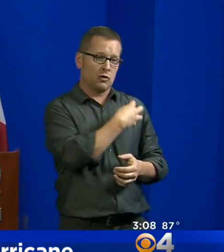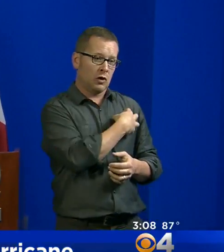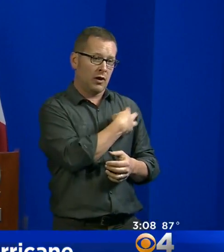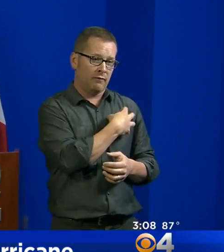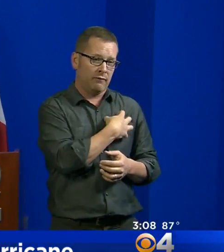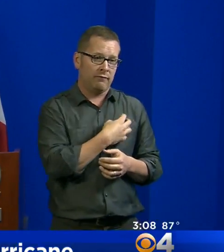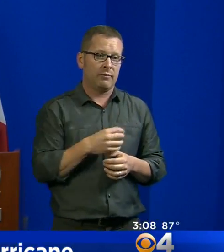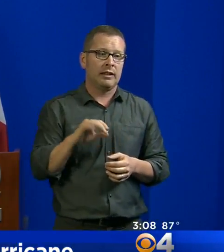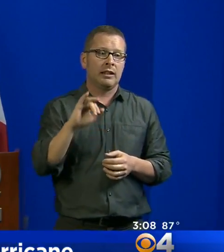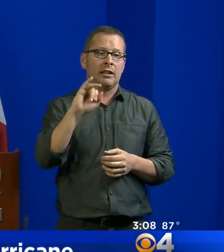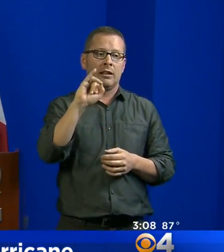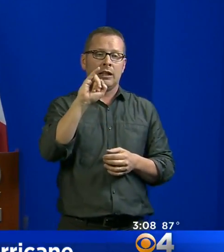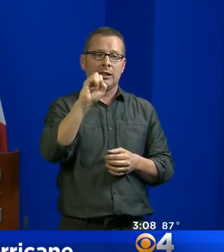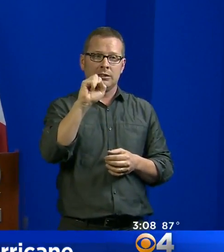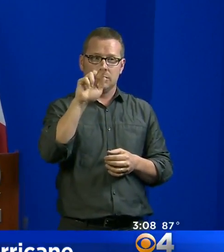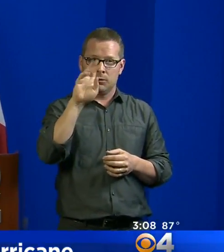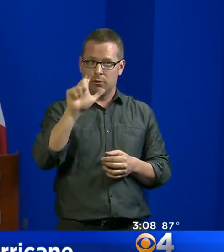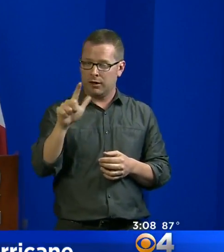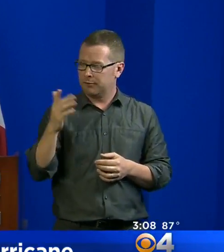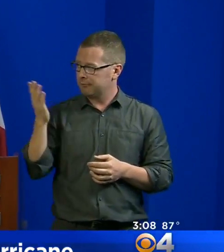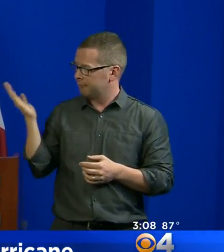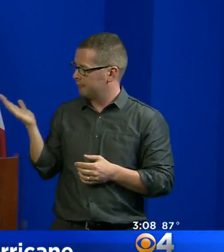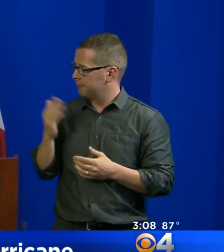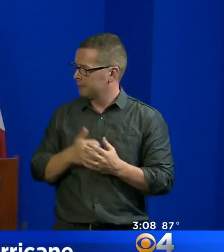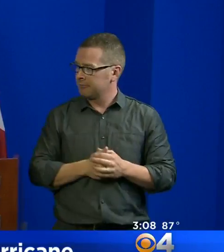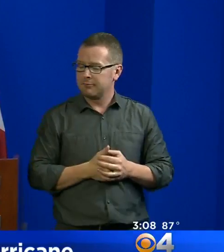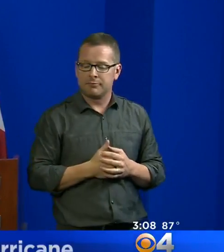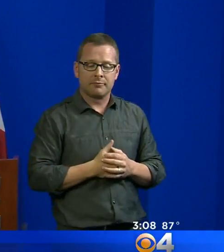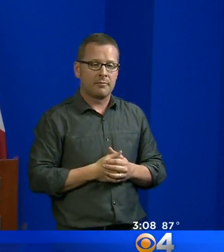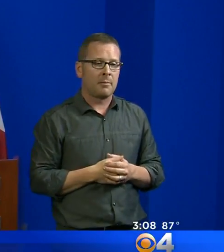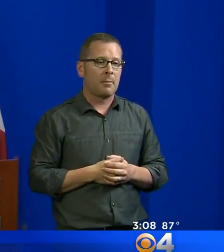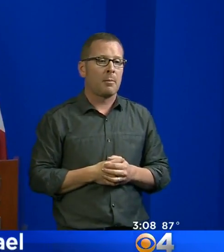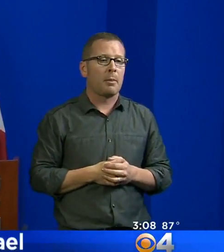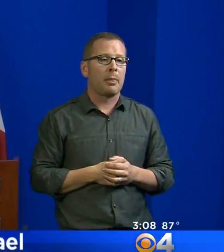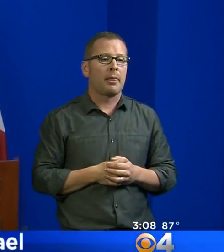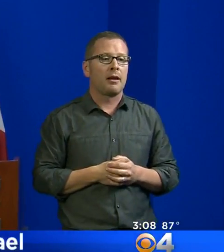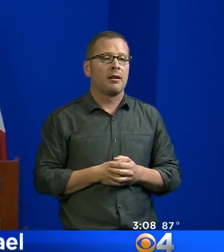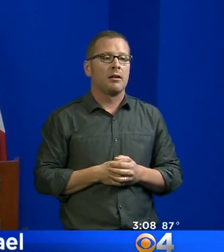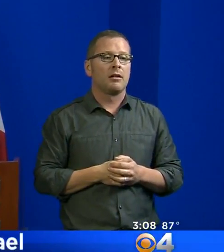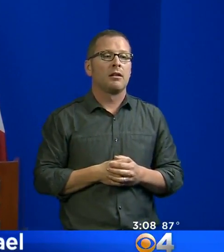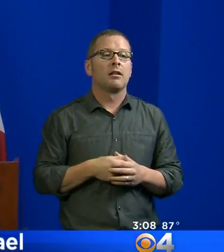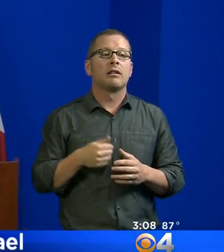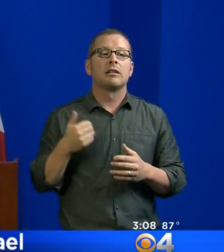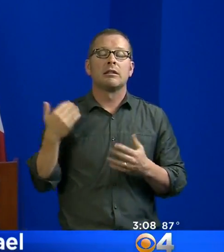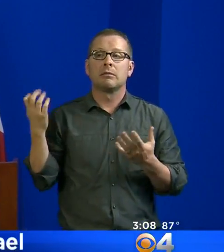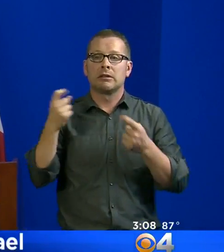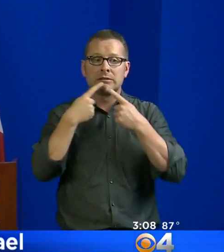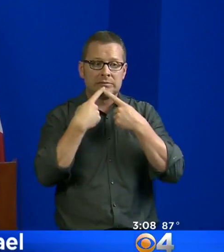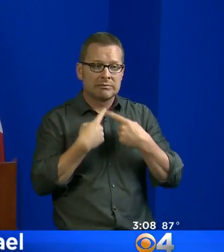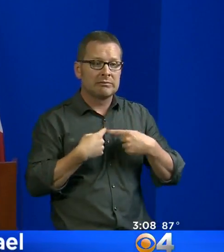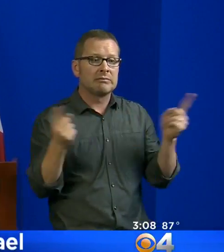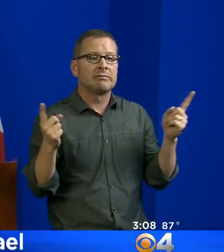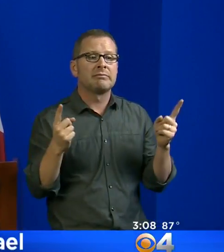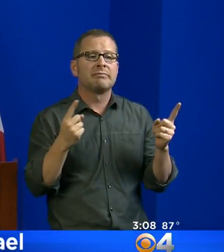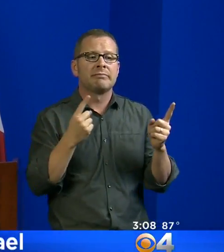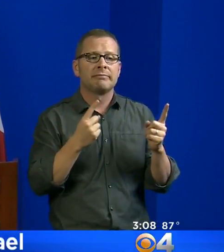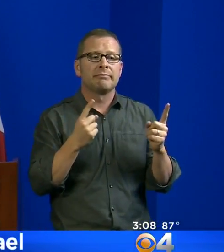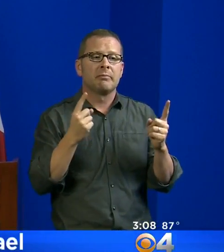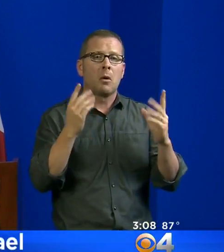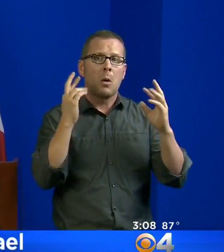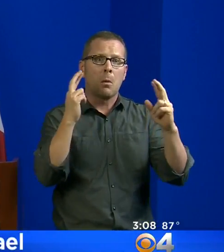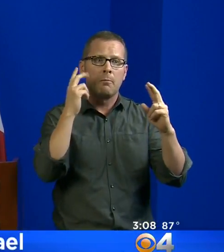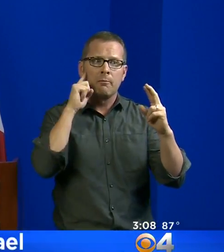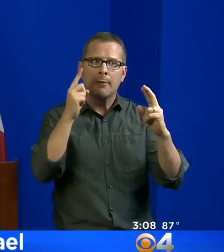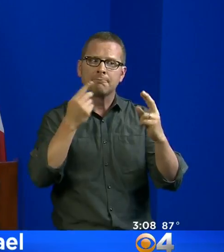Broward County, as I said earlier today is a day where we hope for the best, but we prepare for the worst.